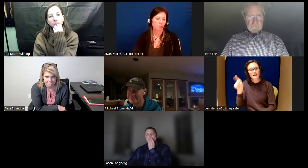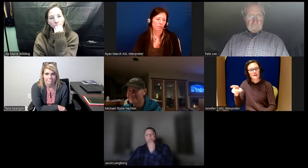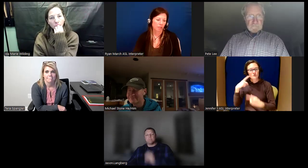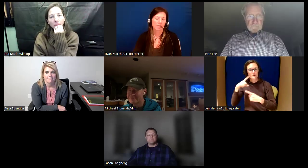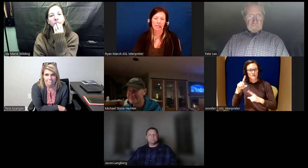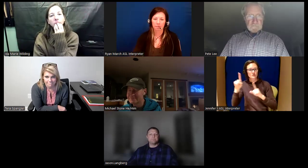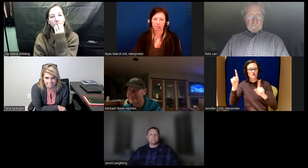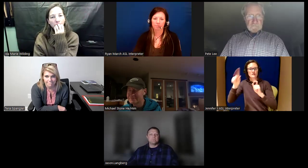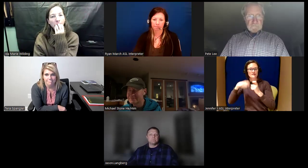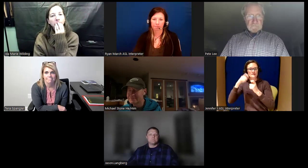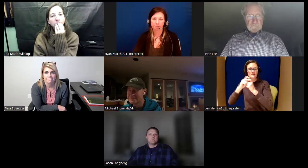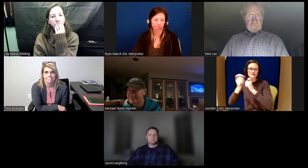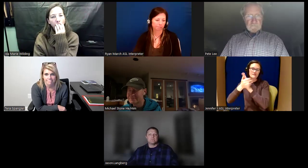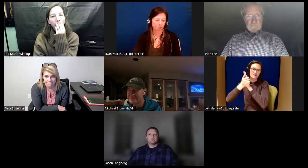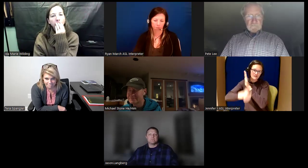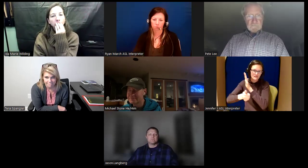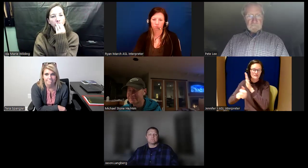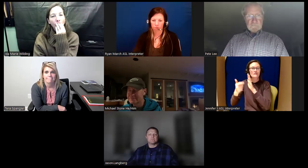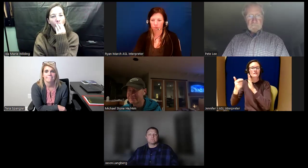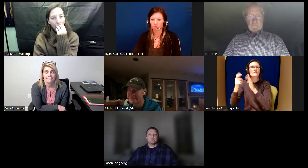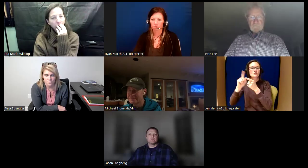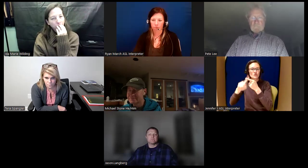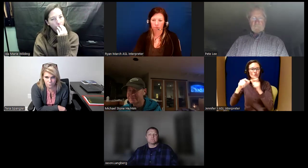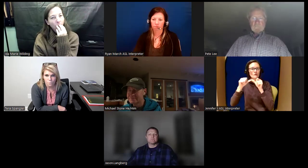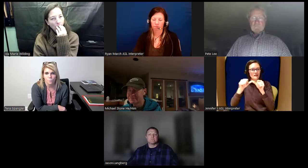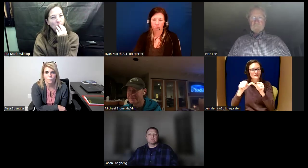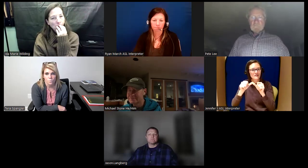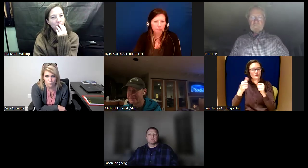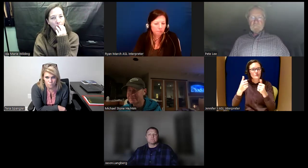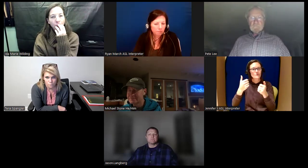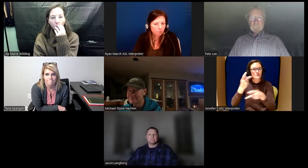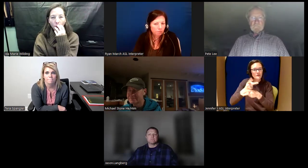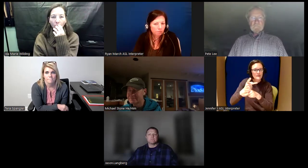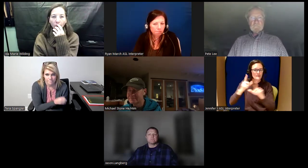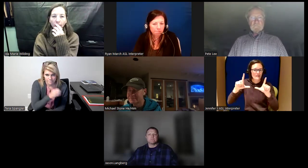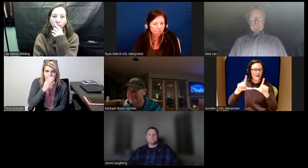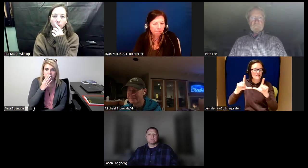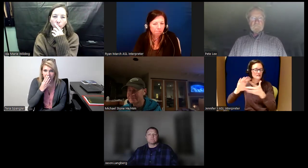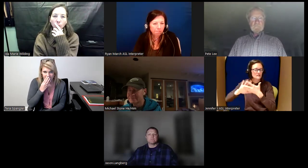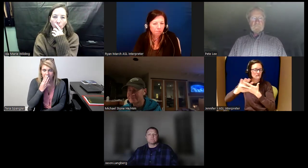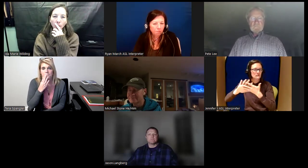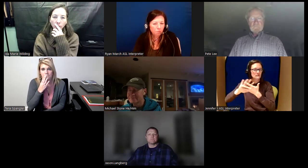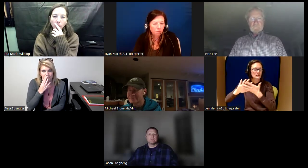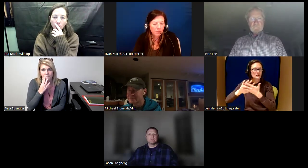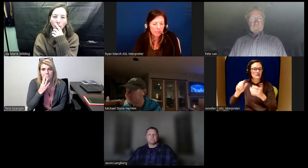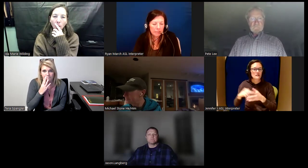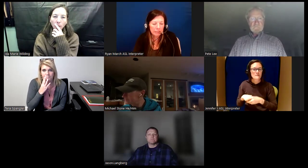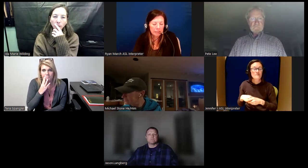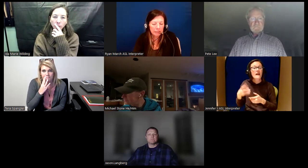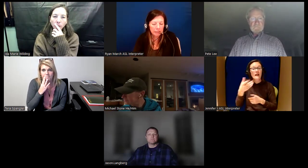a certain Yep. standard in order to continue to hold their license. How even administrators